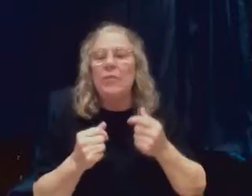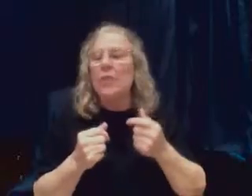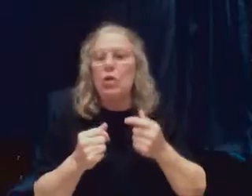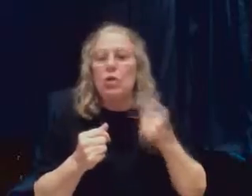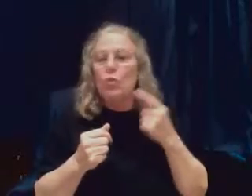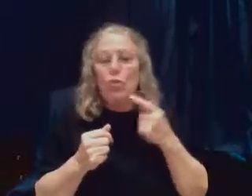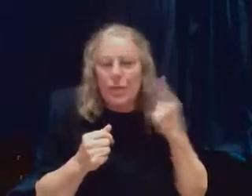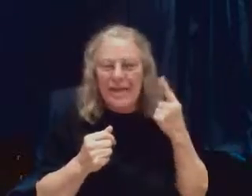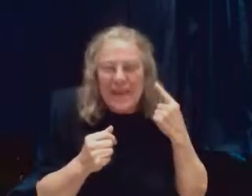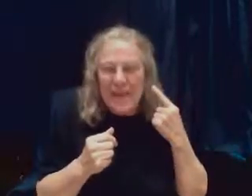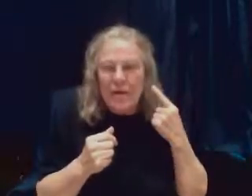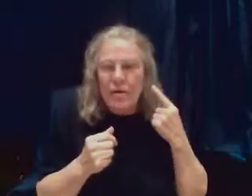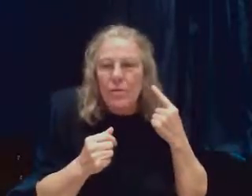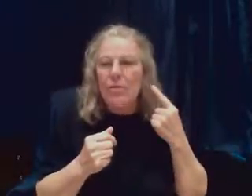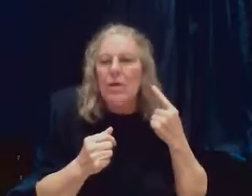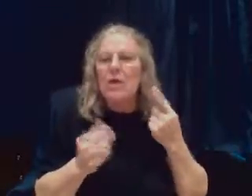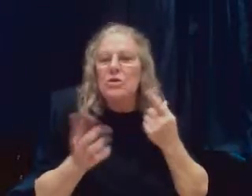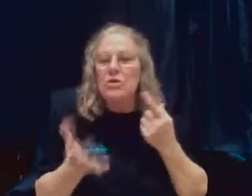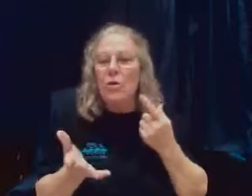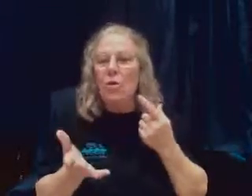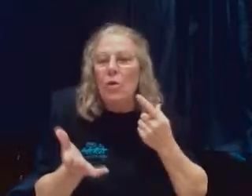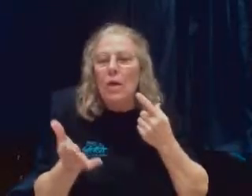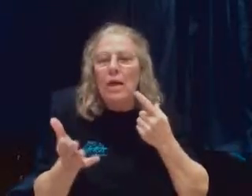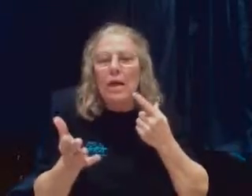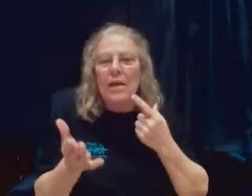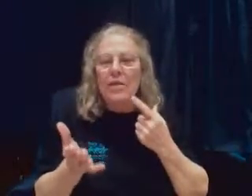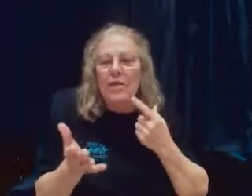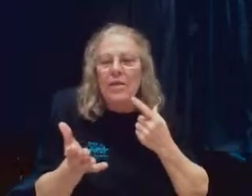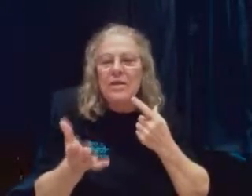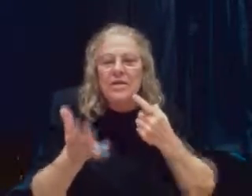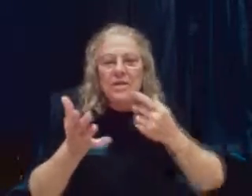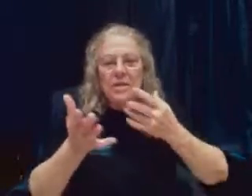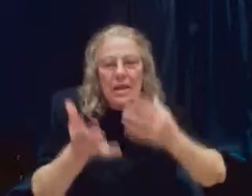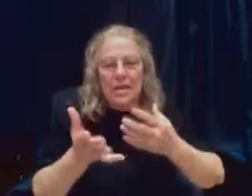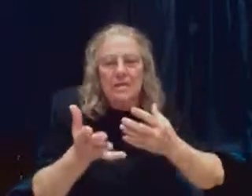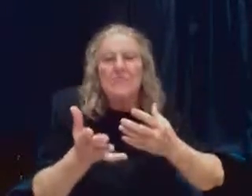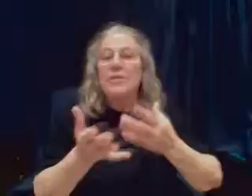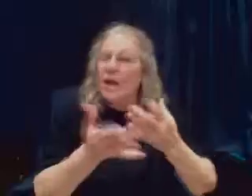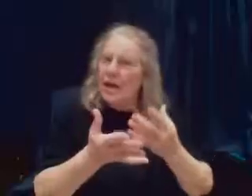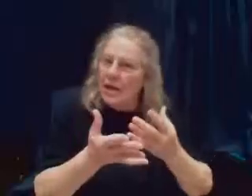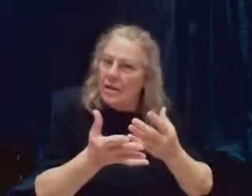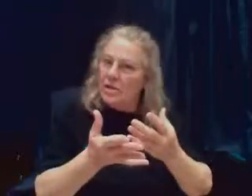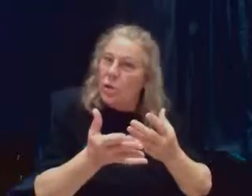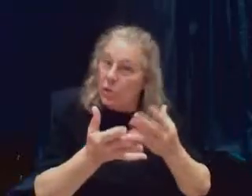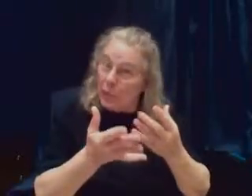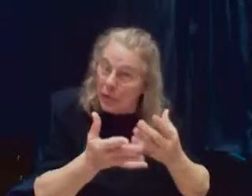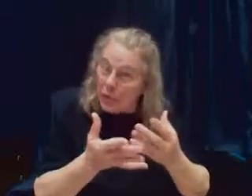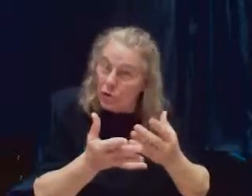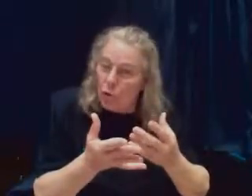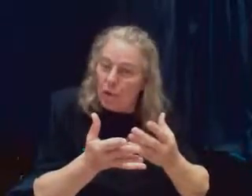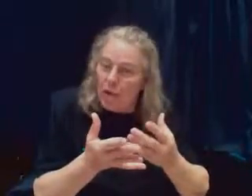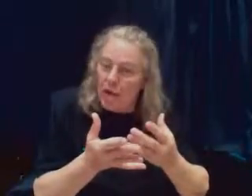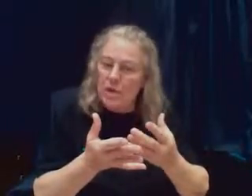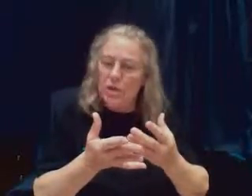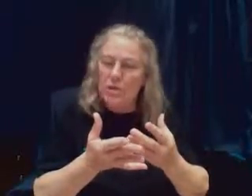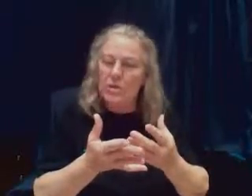that you couldn't hear. So, in this instance, again, it's going to be an interpretation,